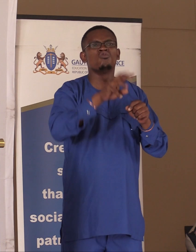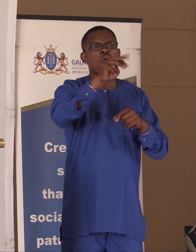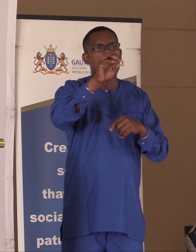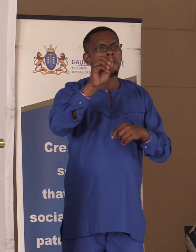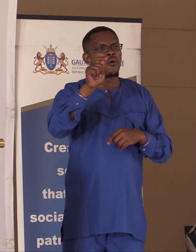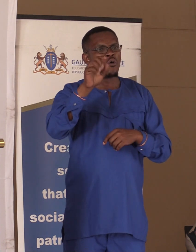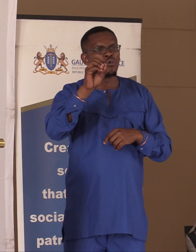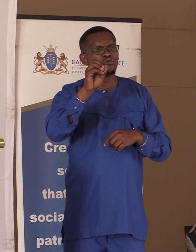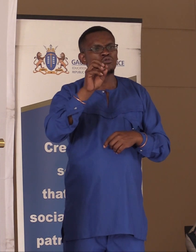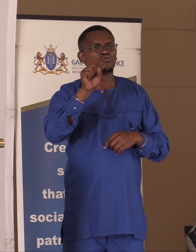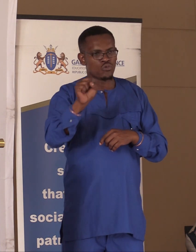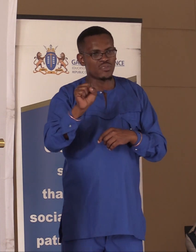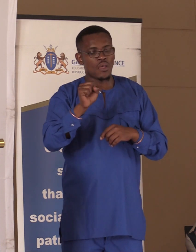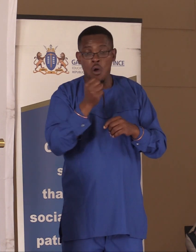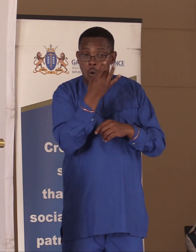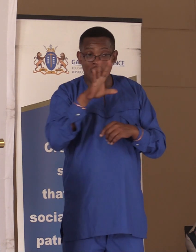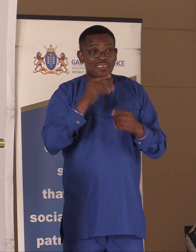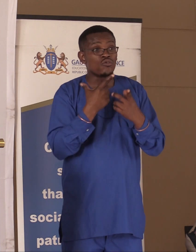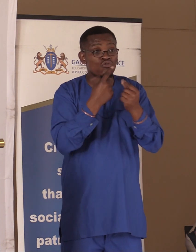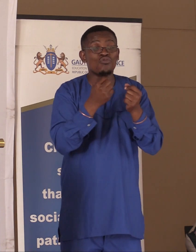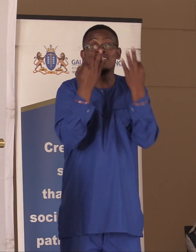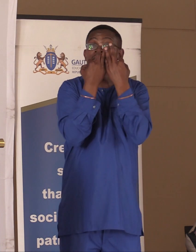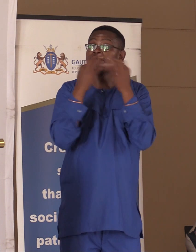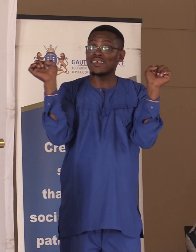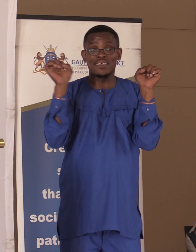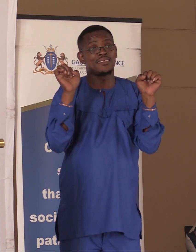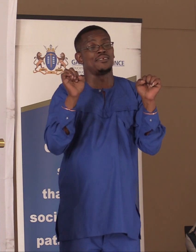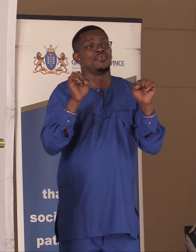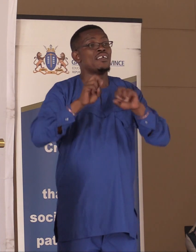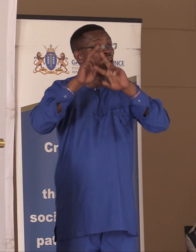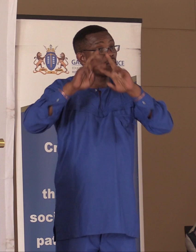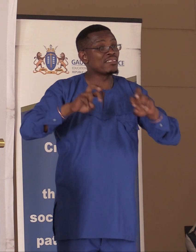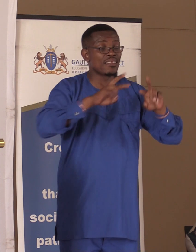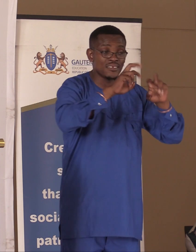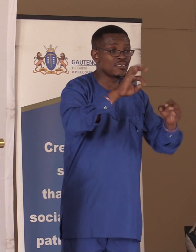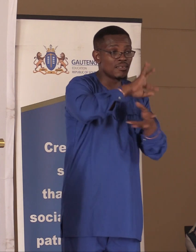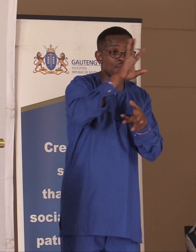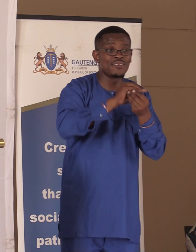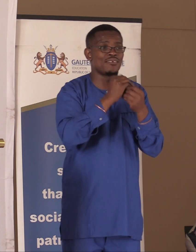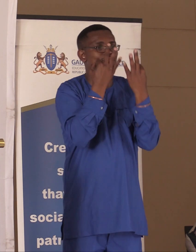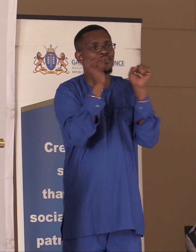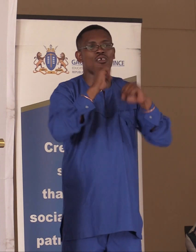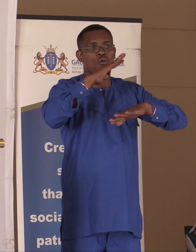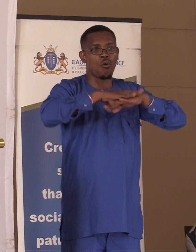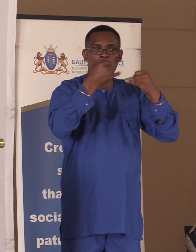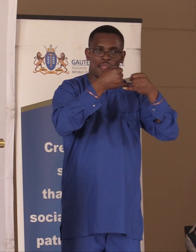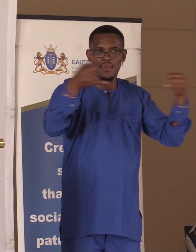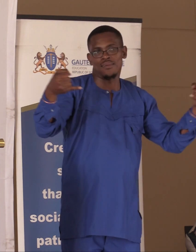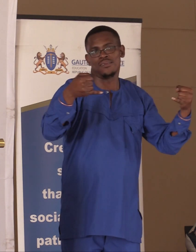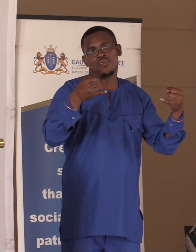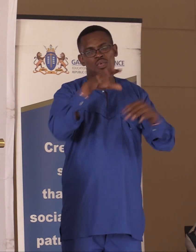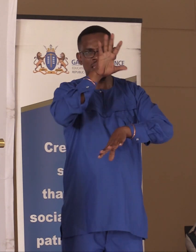code. Once you do the 12th module, it's free, by the way, I mean, these resources are free online. You can learn to